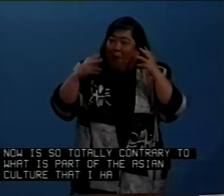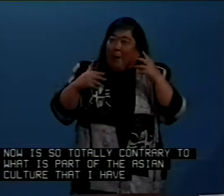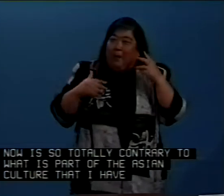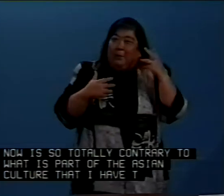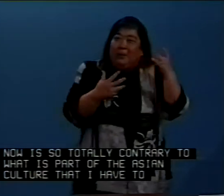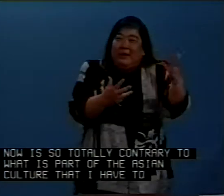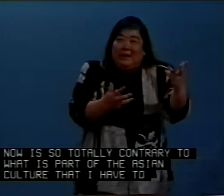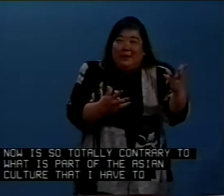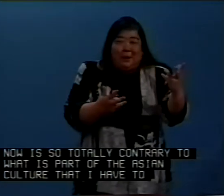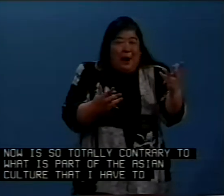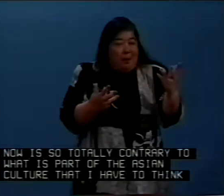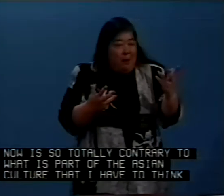I want to present it or